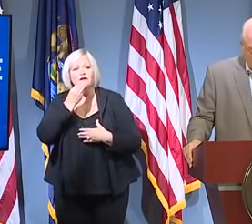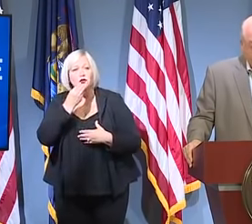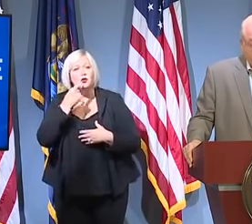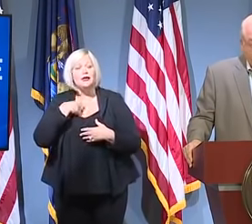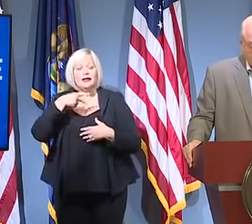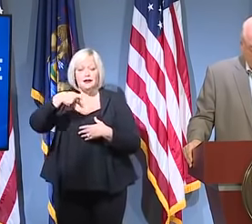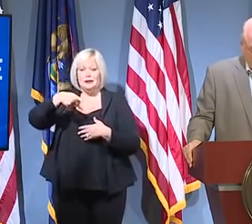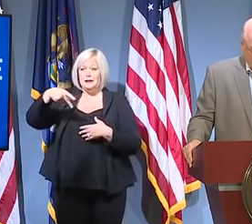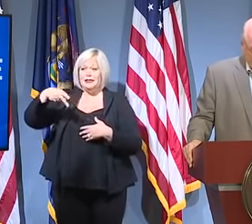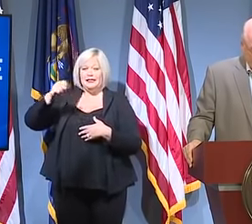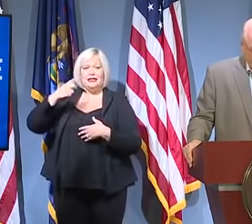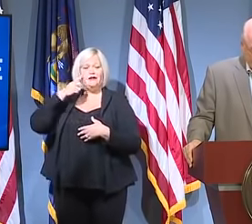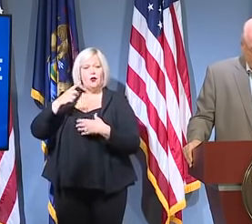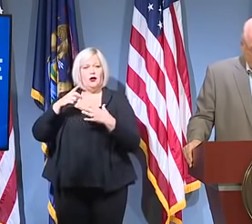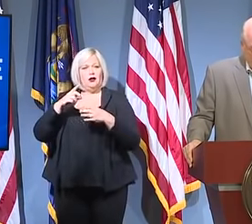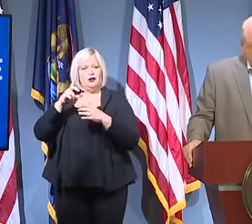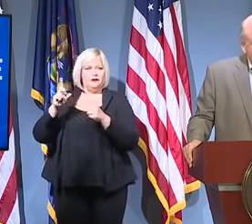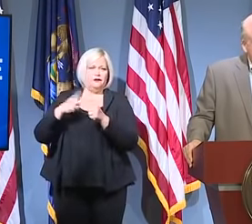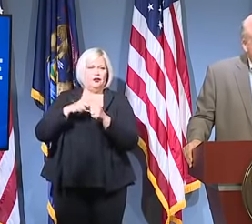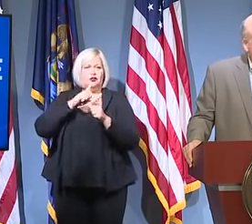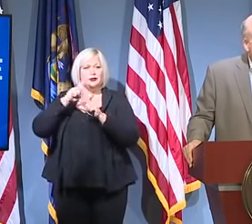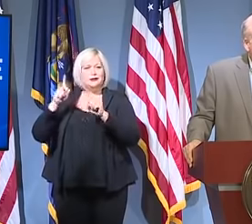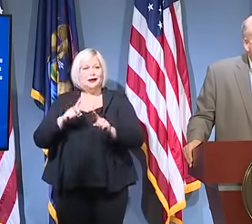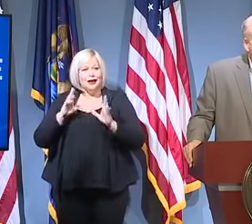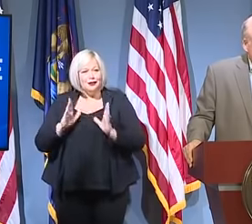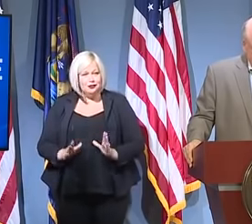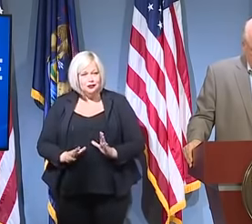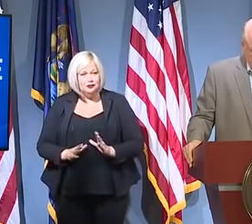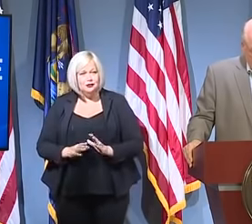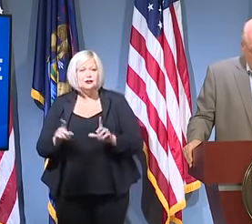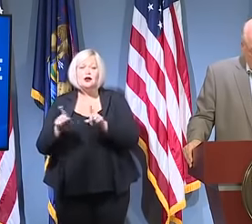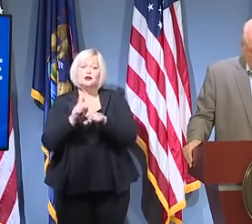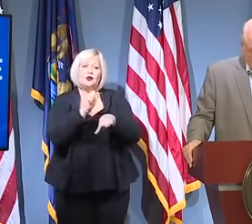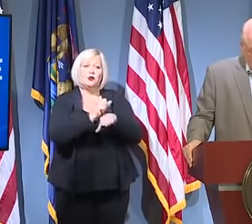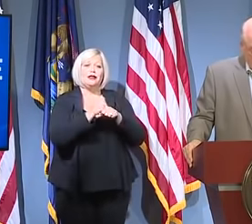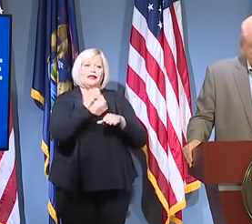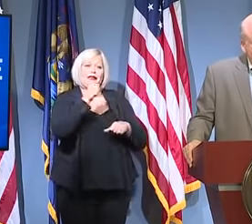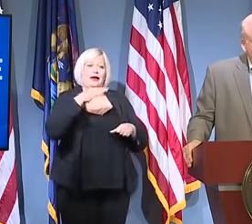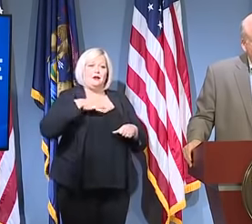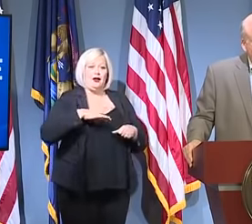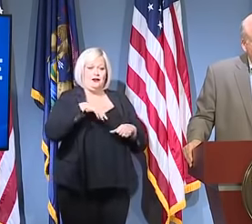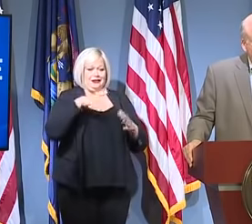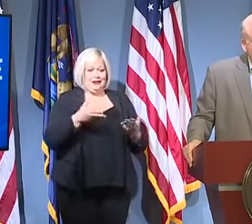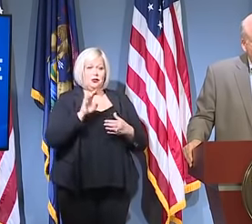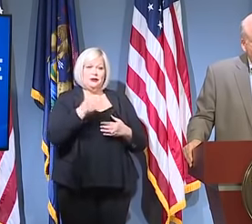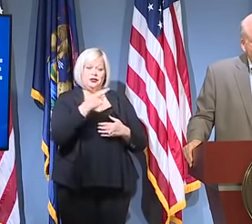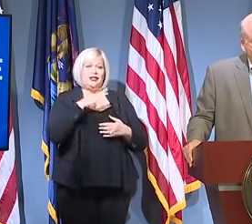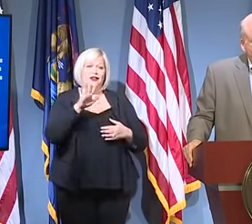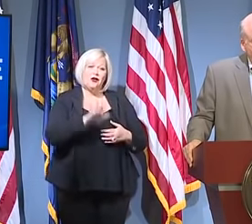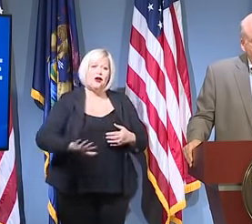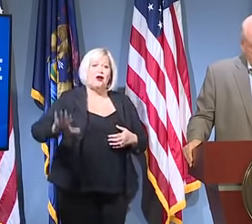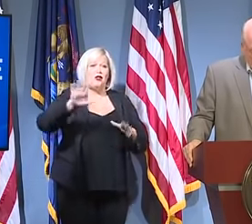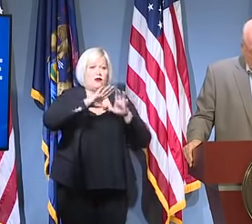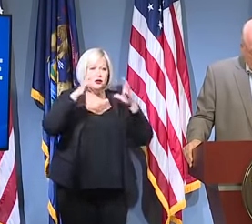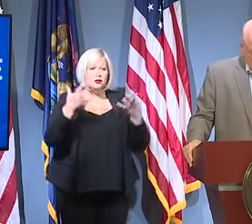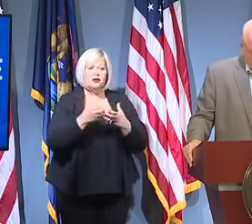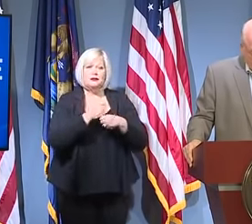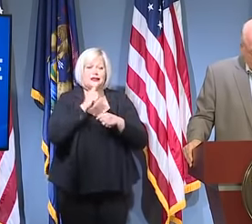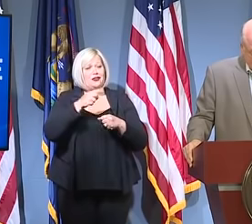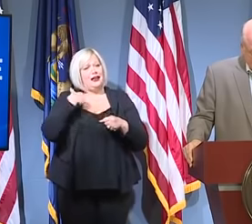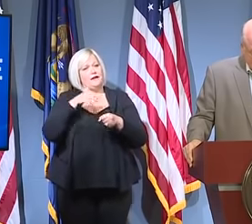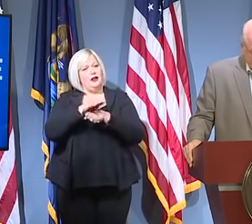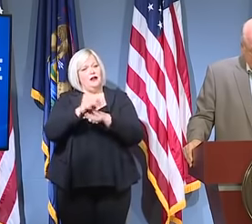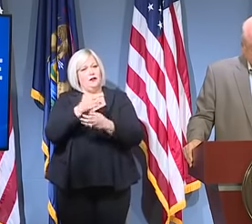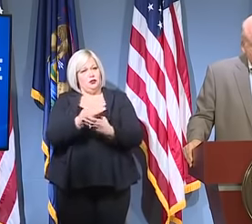PPE to healthcare workers. And we're working with nonprofits in Michigan and around the world to keep them with